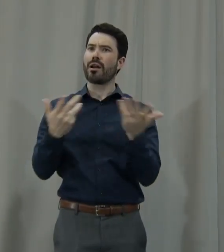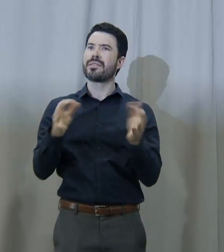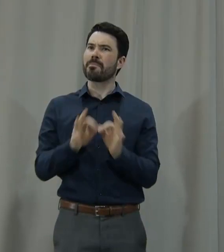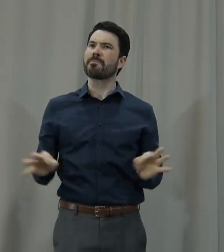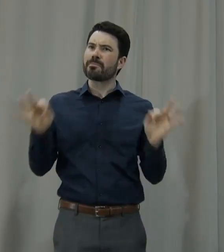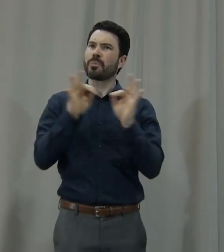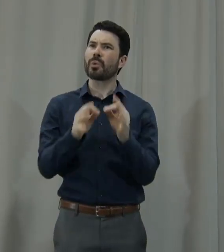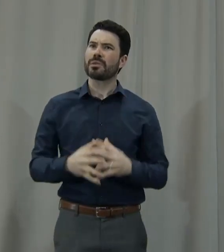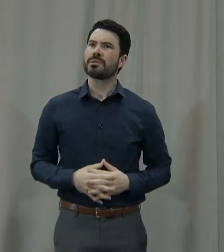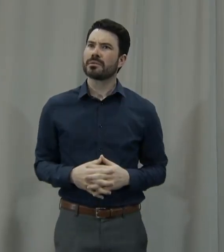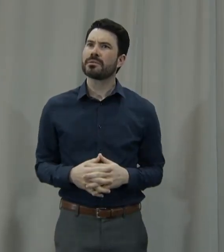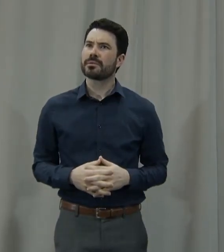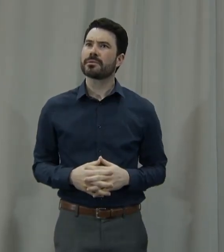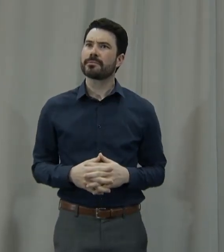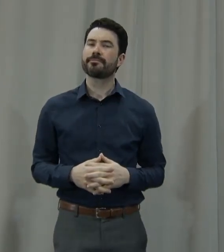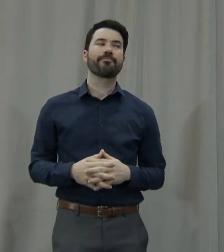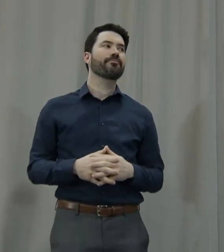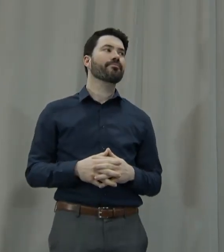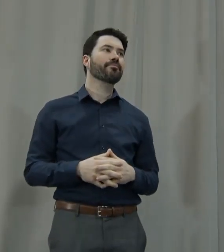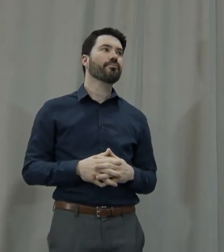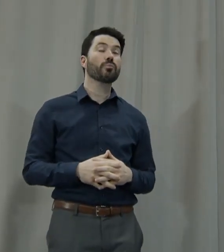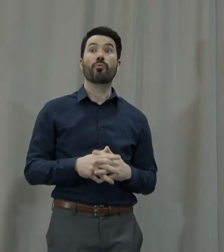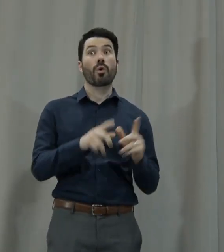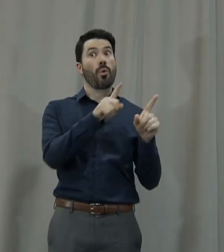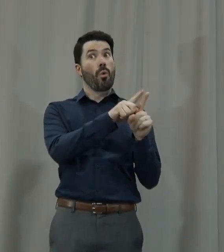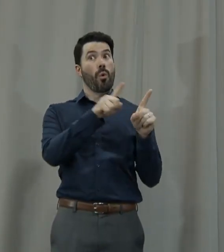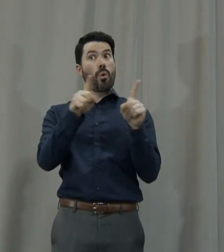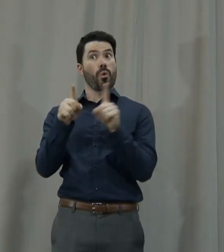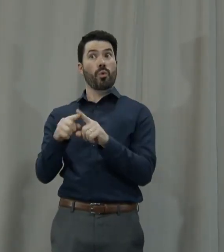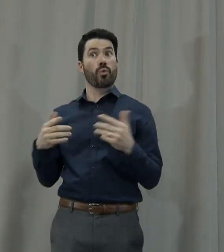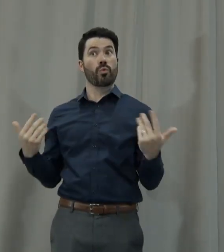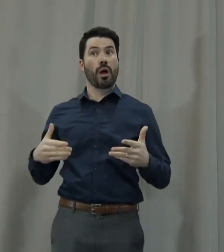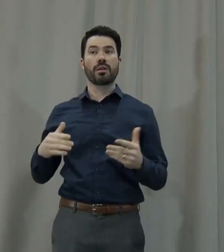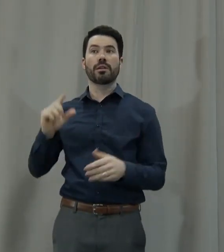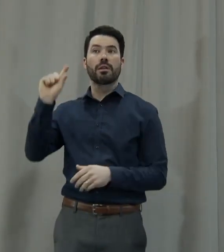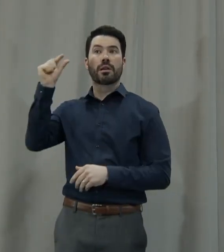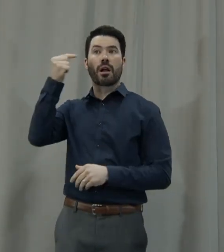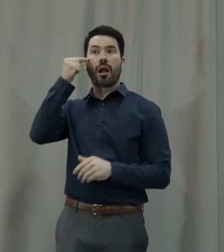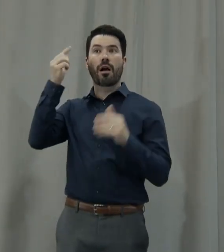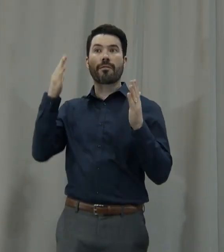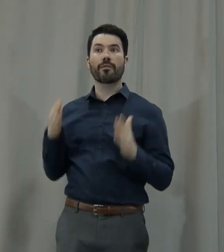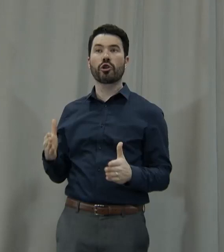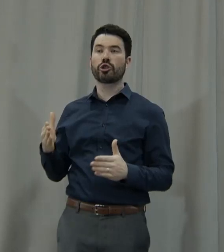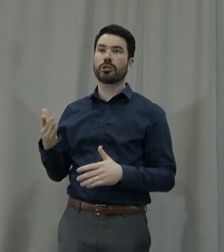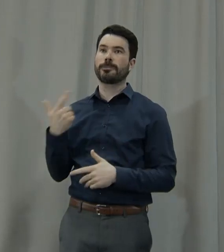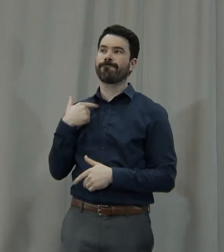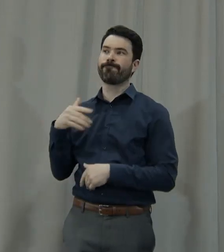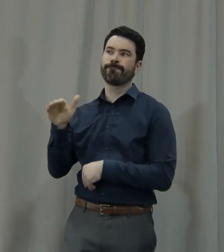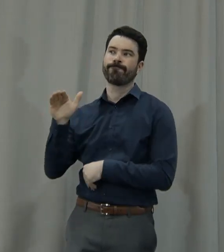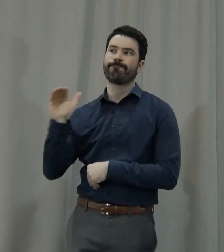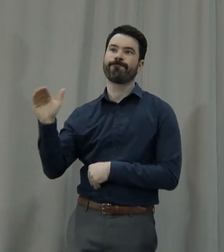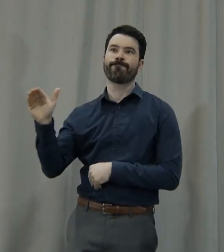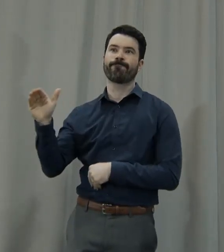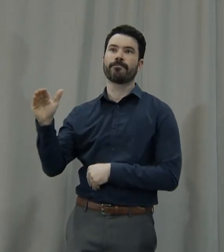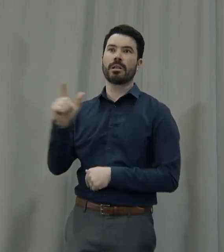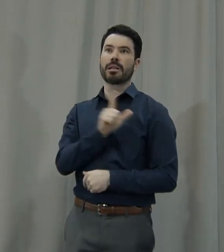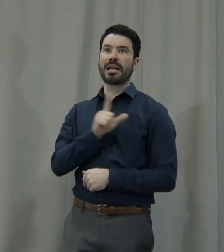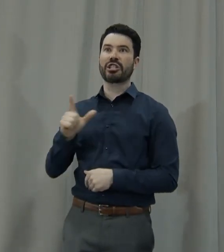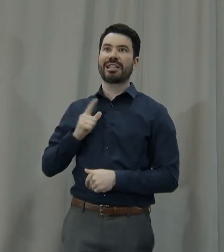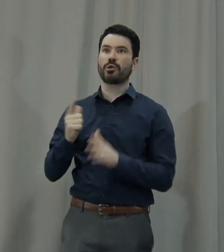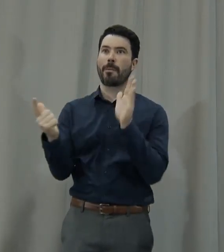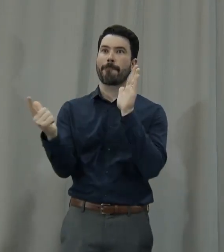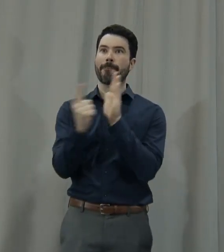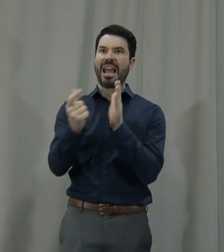addition to that, the governor has called on the legislature to ban chokeholds, limit